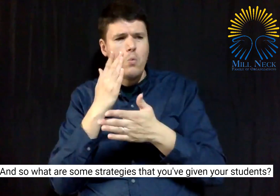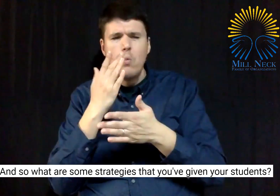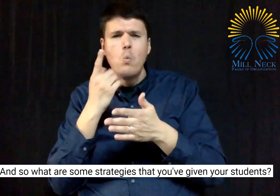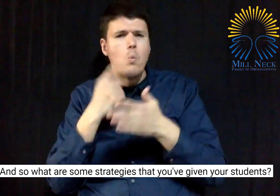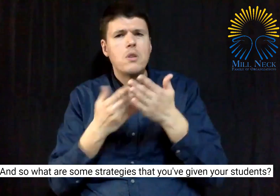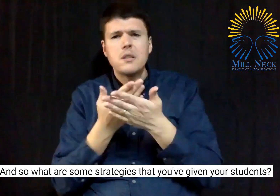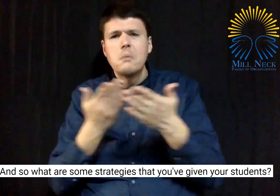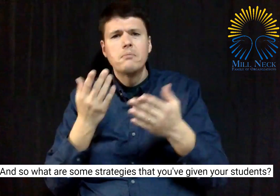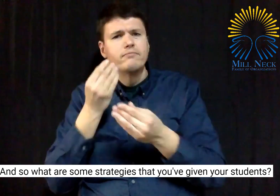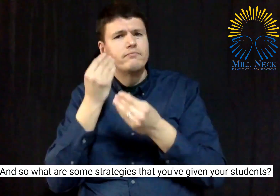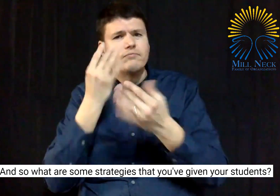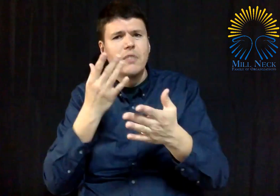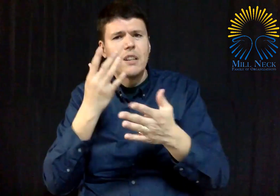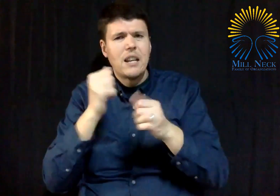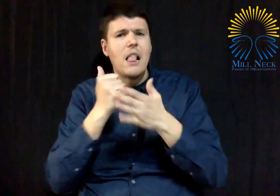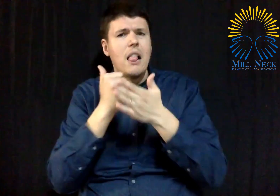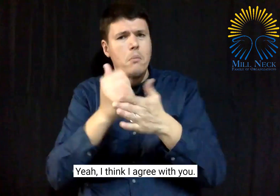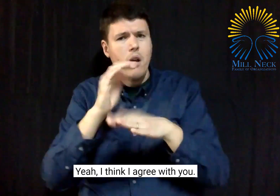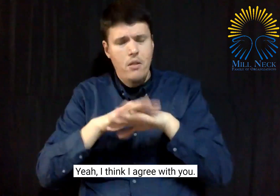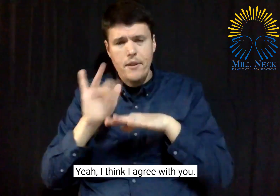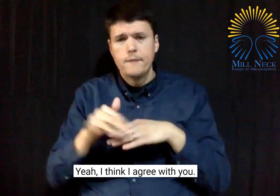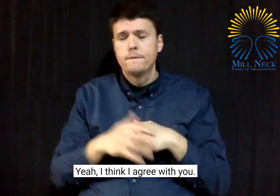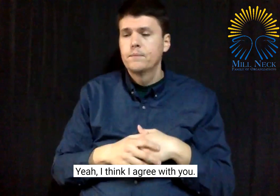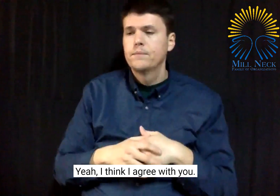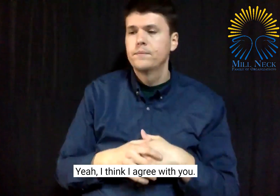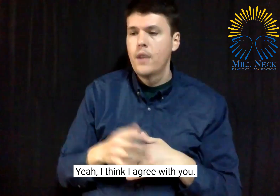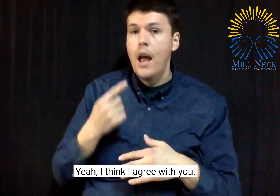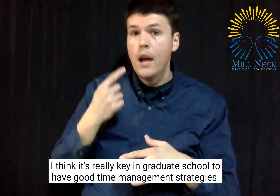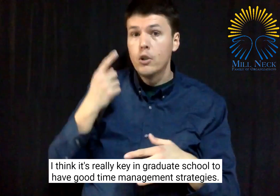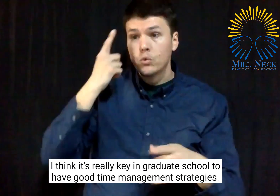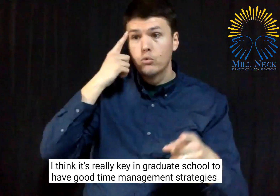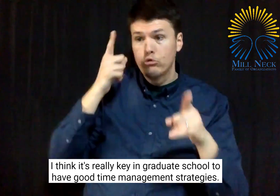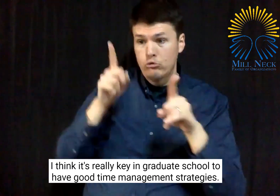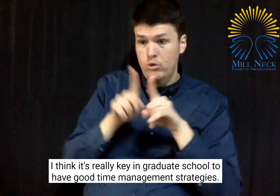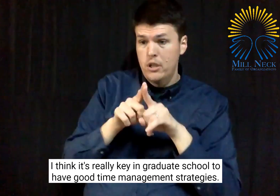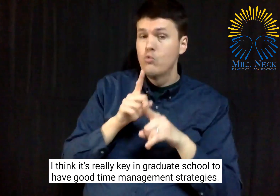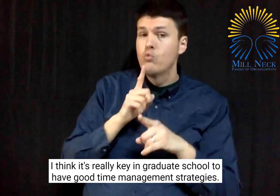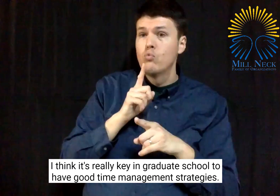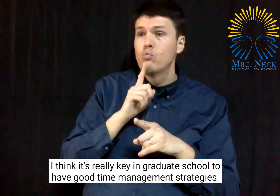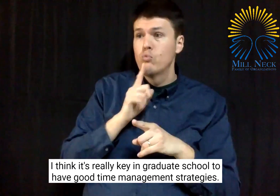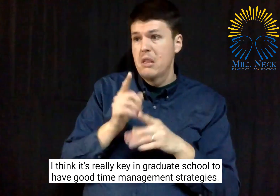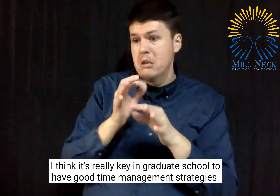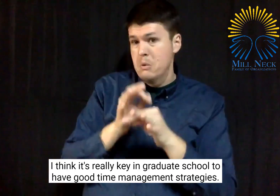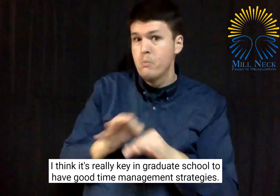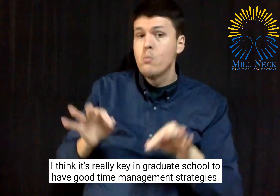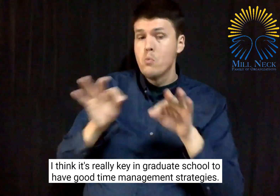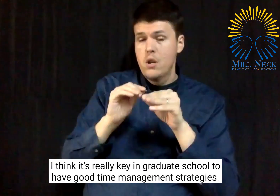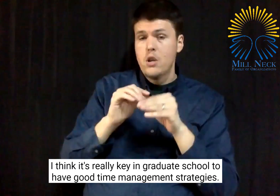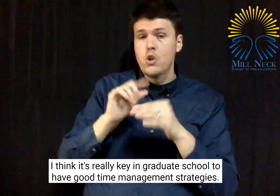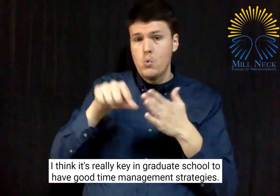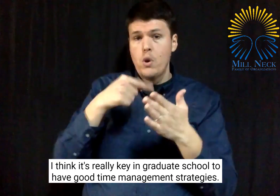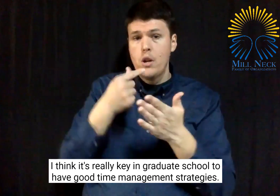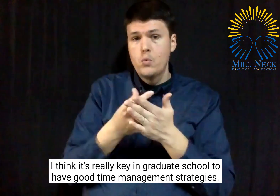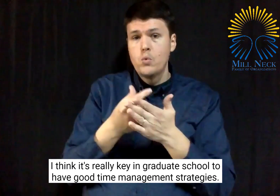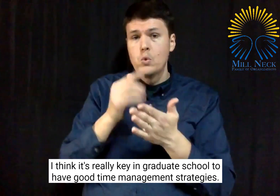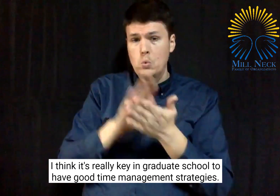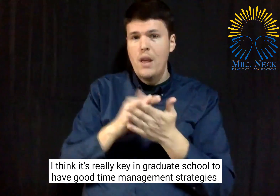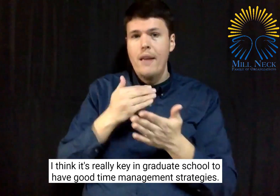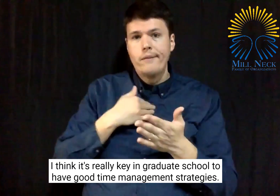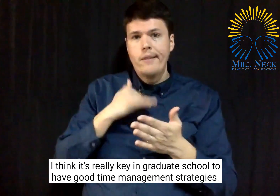your students? Yeah, I think I agree with you. I think it's really key in graduate school to have good time management strategies. I